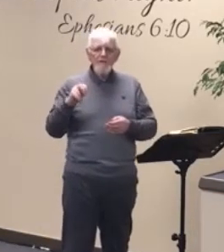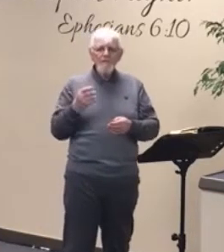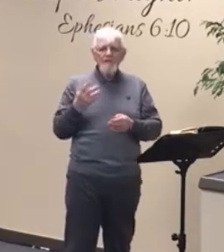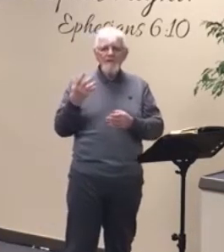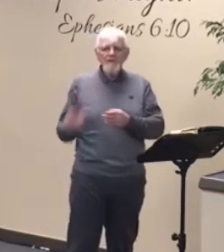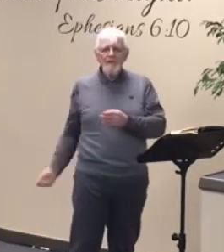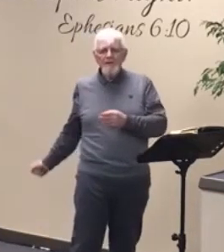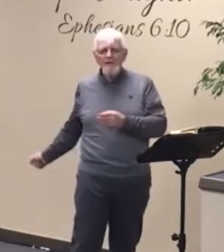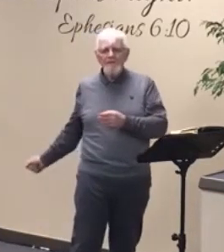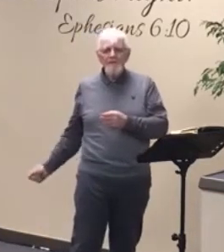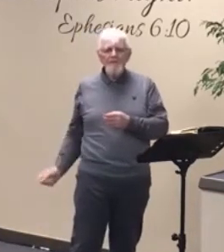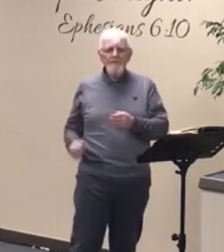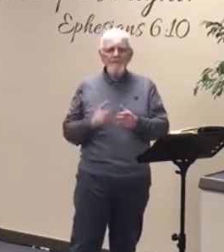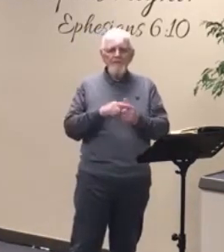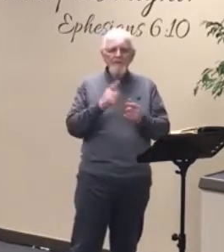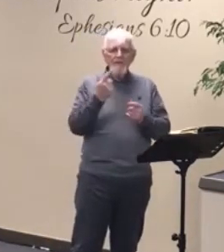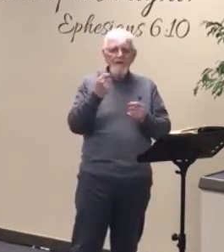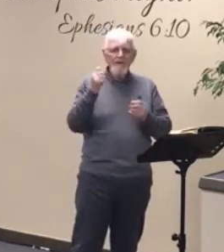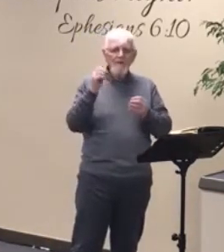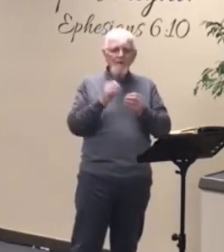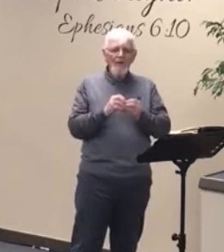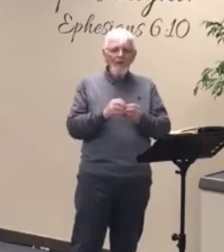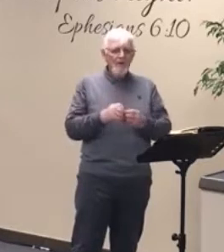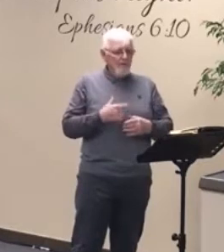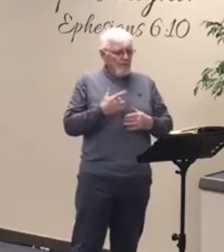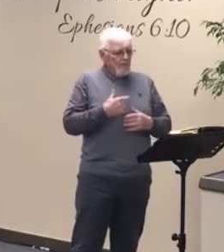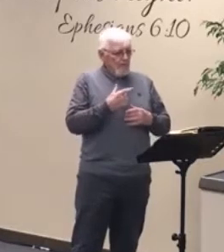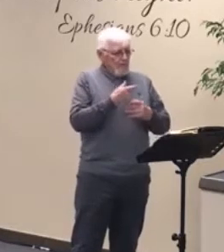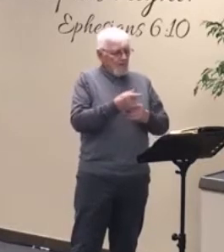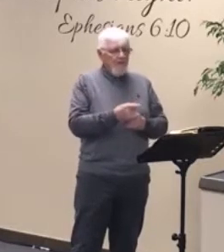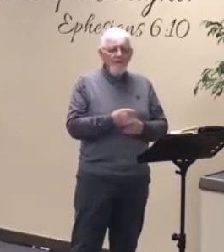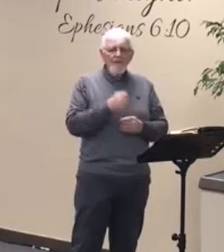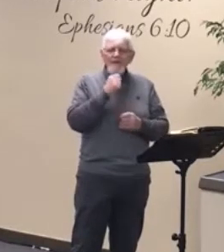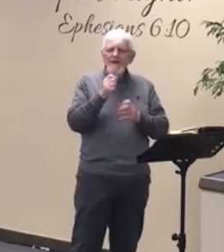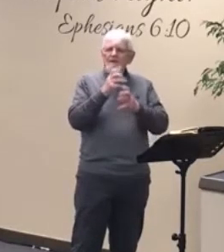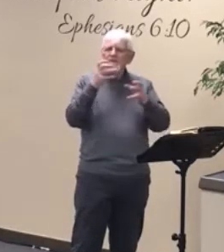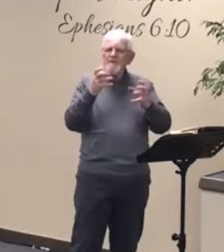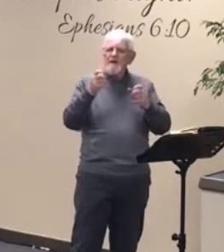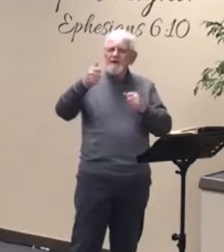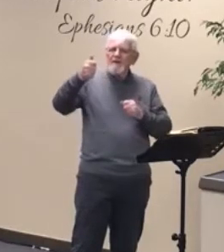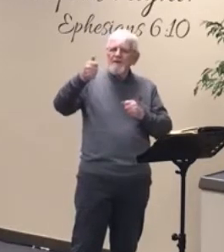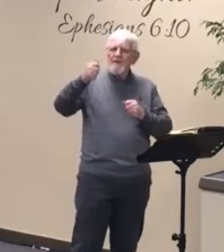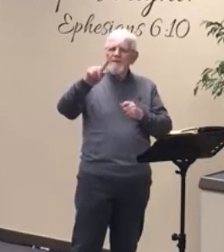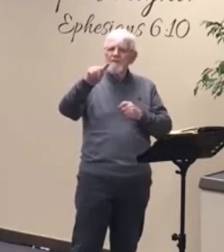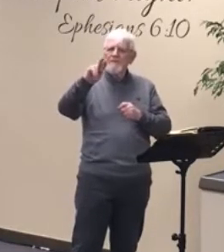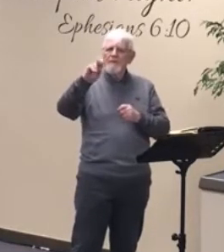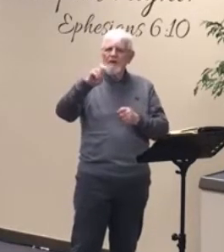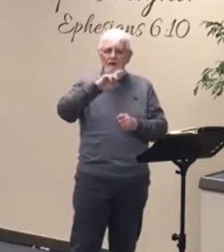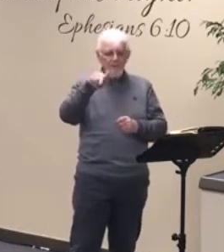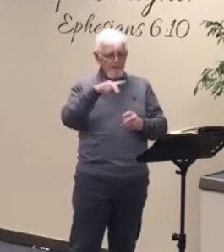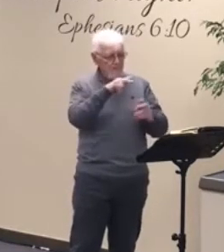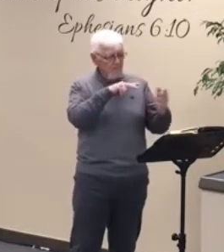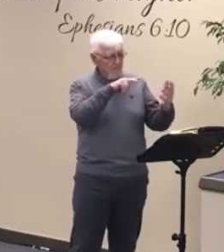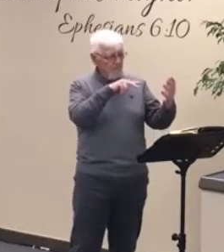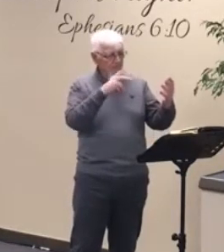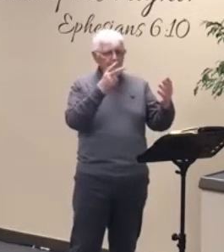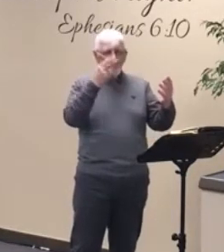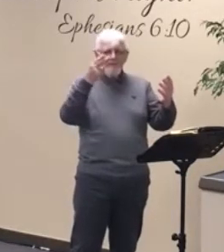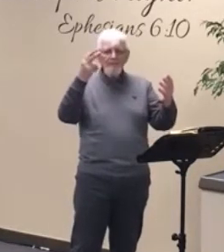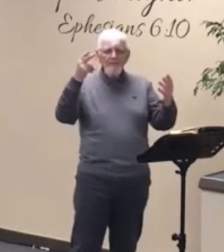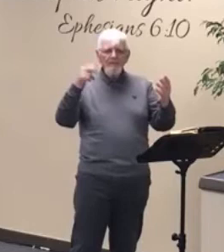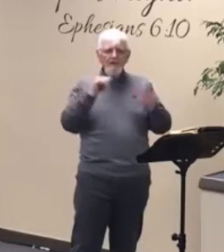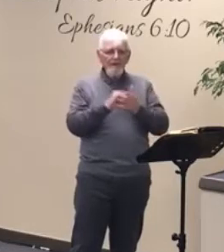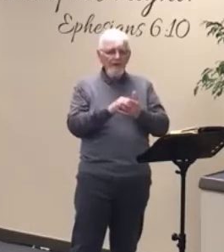more. And Benjamin doesn't turn out to be one of the greatest tribes when you look down at the rest of his history.